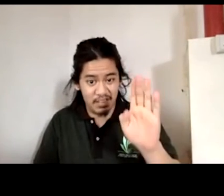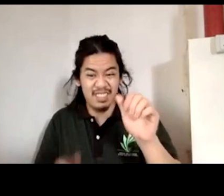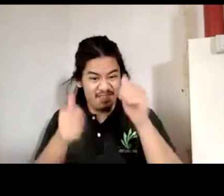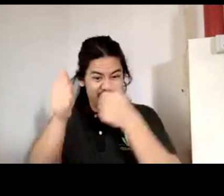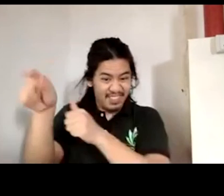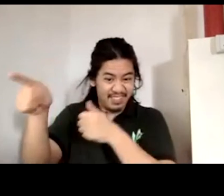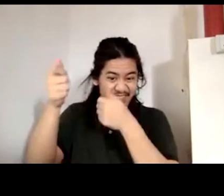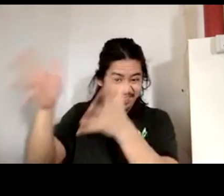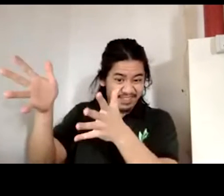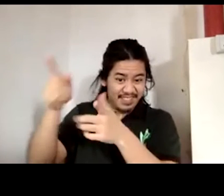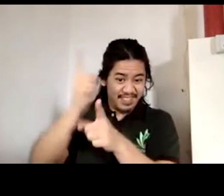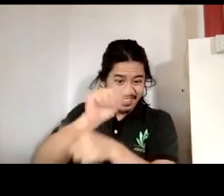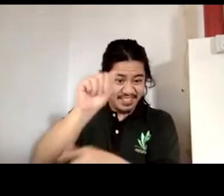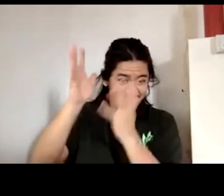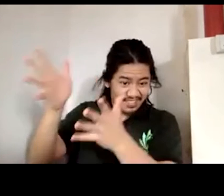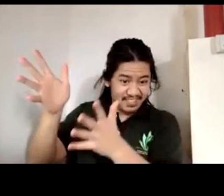Anybody?